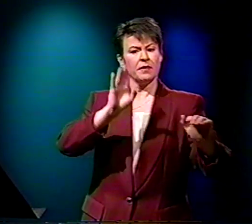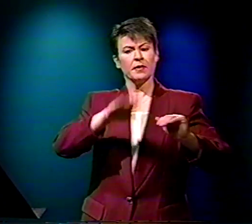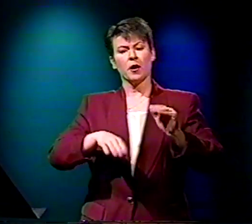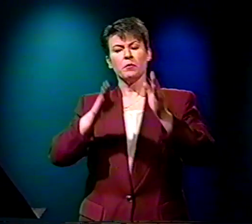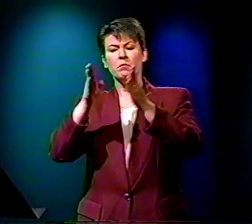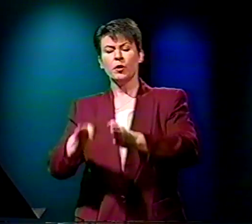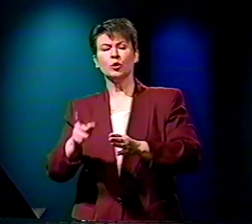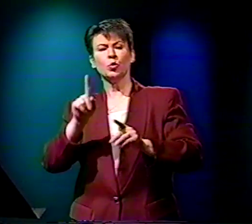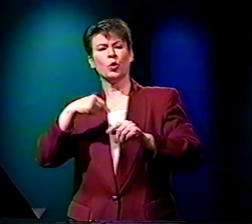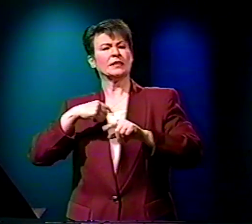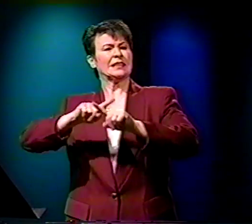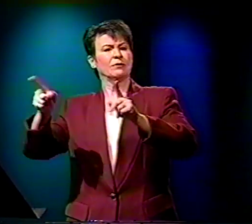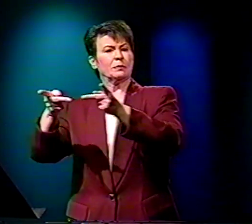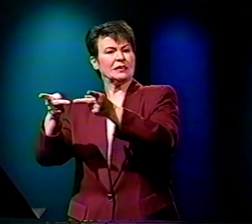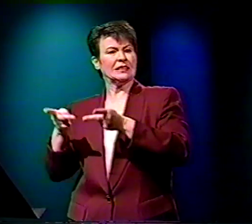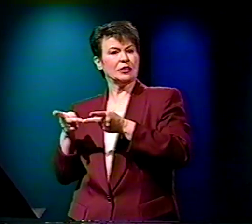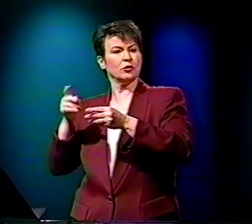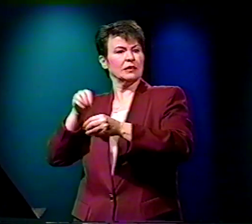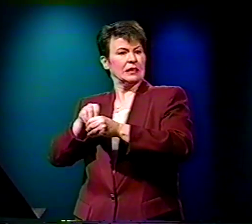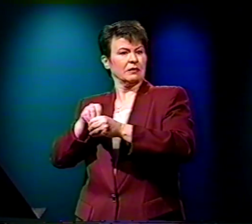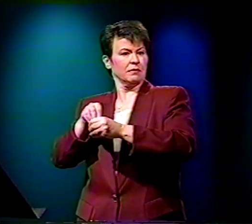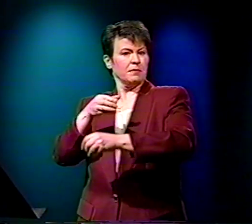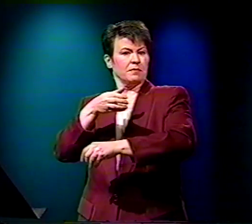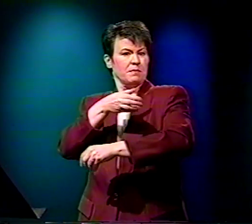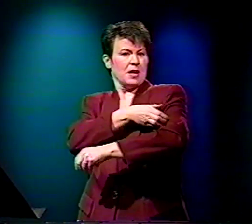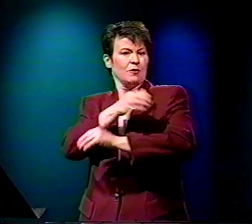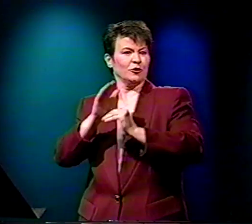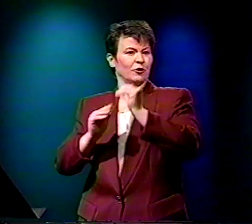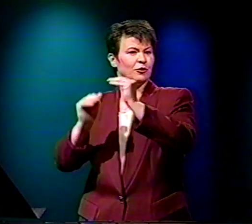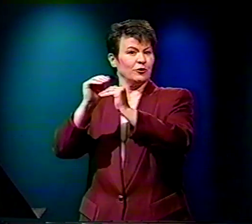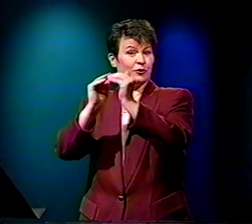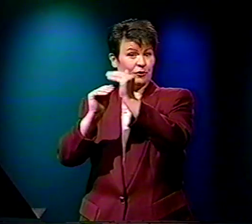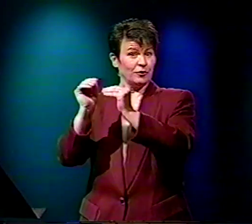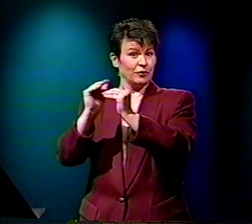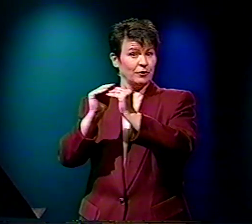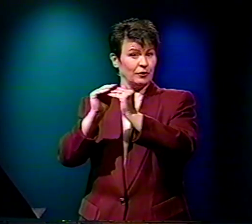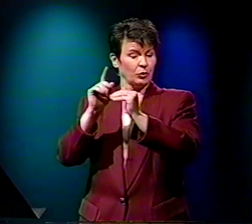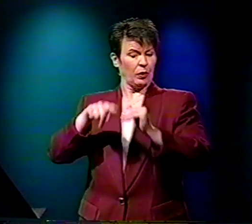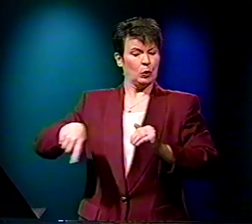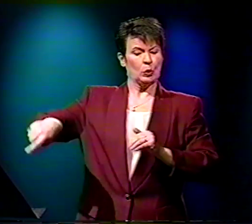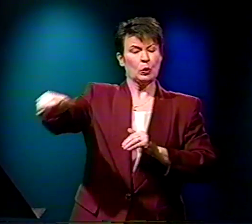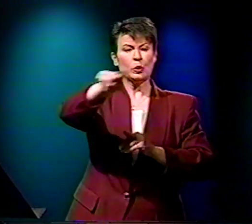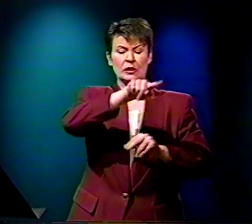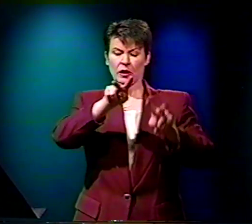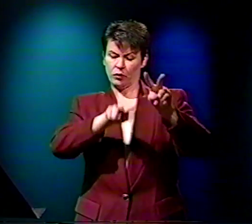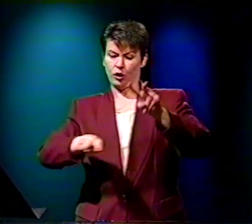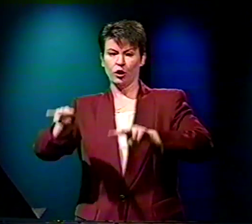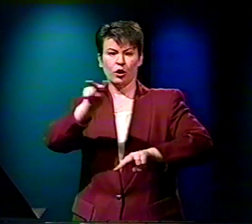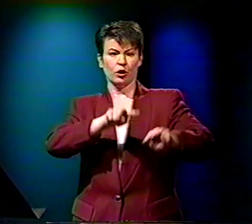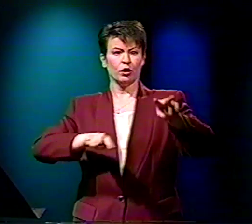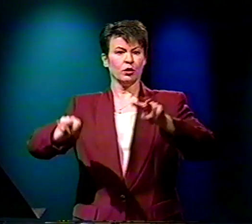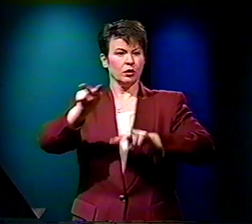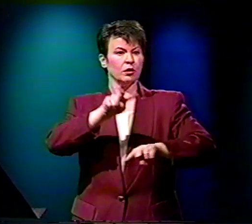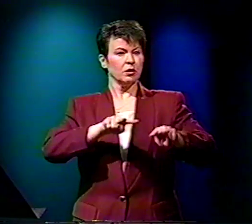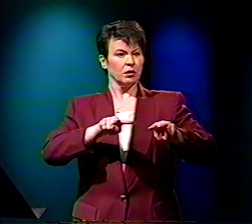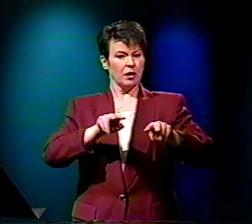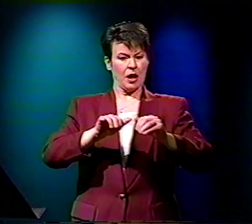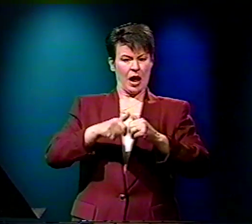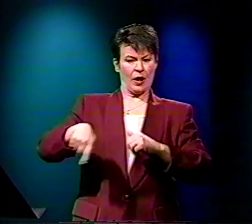their experience will be with interpreters than with a deaf person who has a very different position within that power structure. So you have to take a look at where that